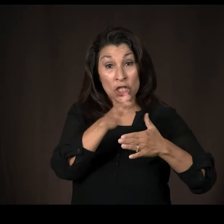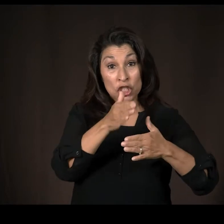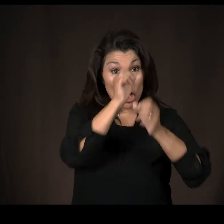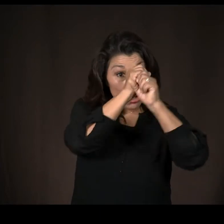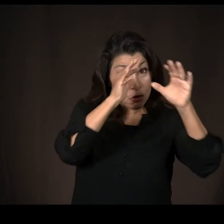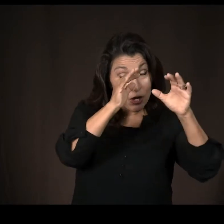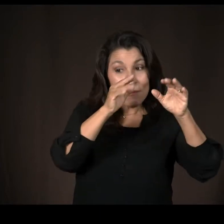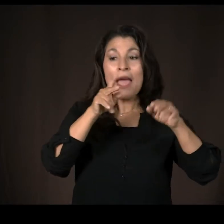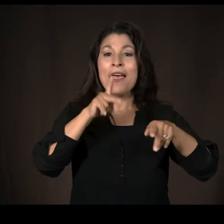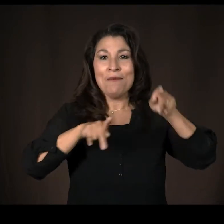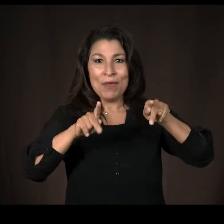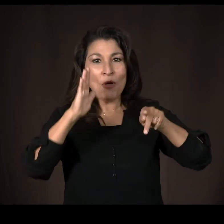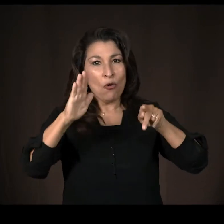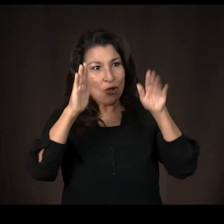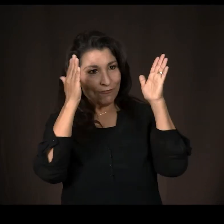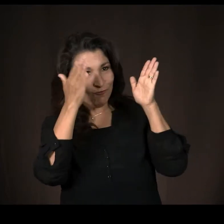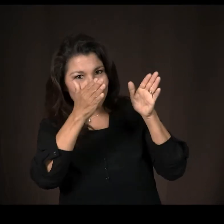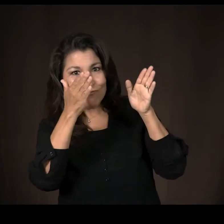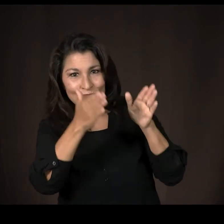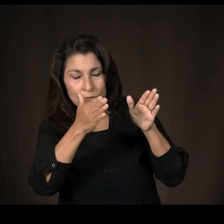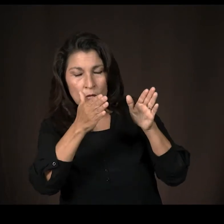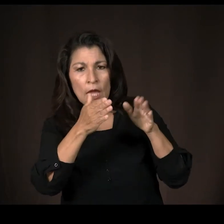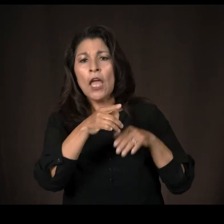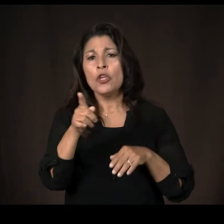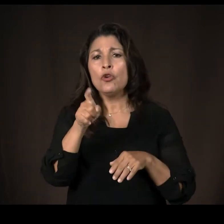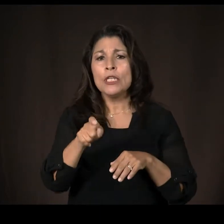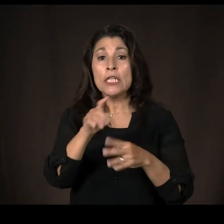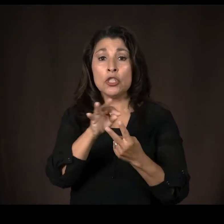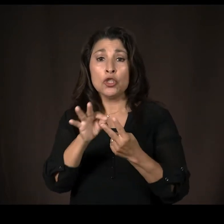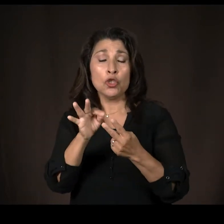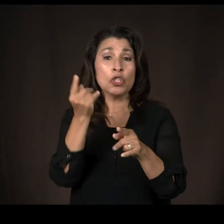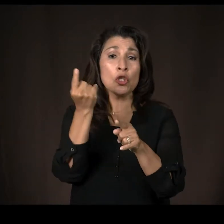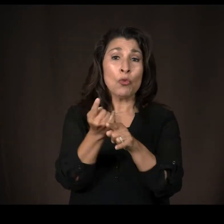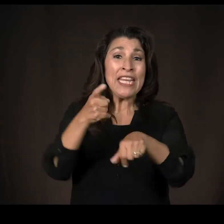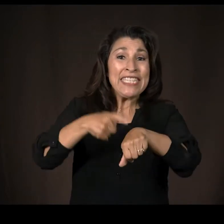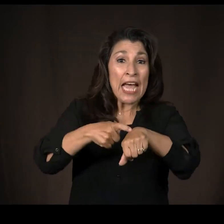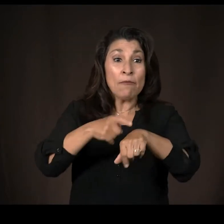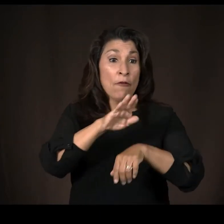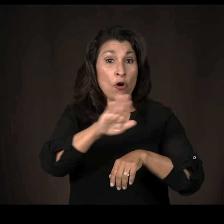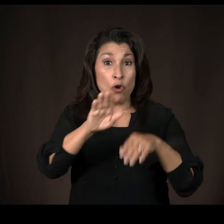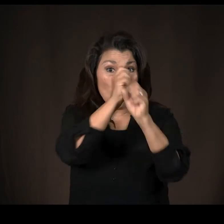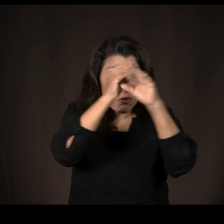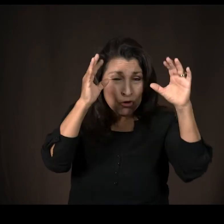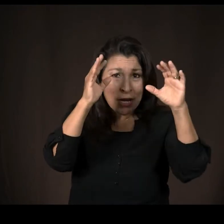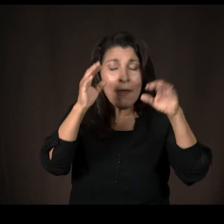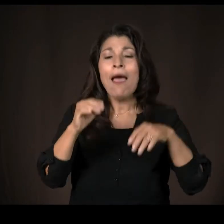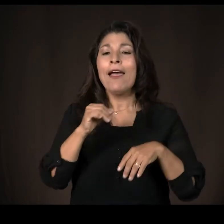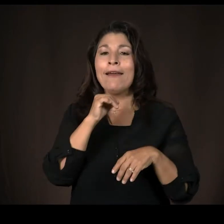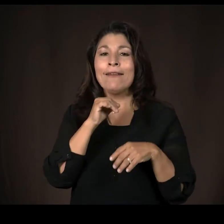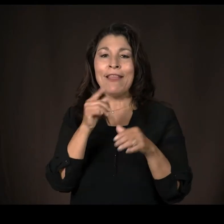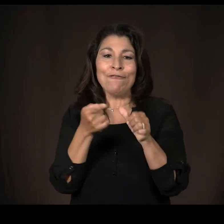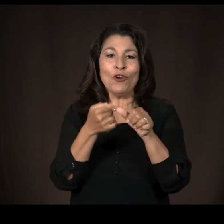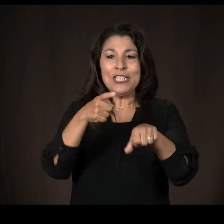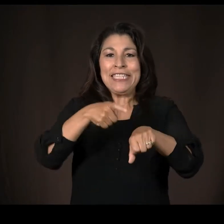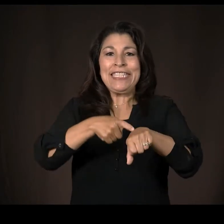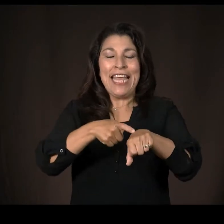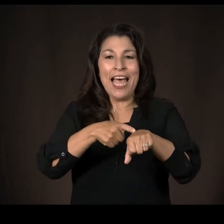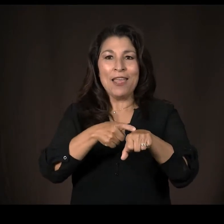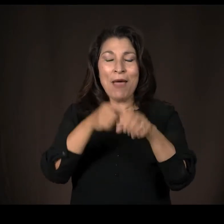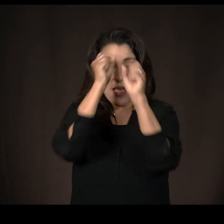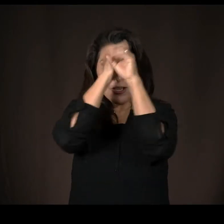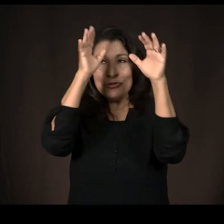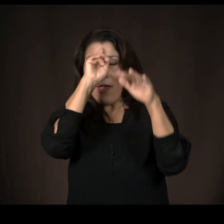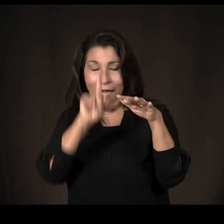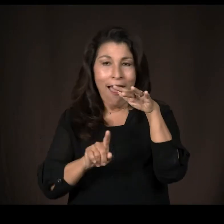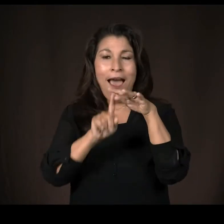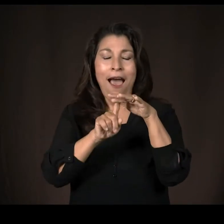dream. Now, you have to choose the right timing in sharing the dream for you. You don't just go out and blurt it out the first time you get a dream